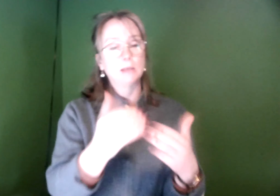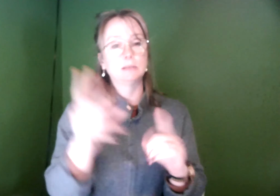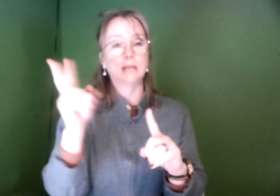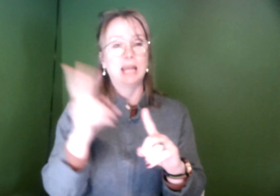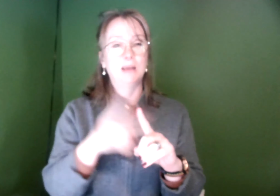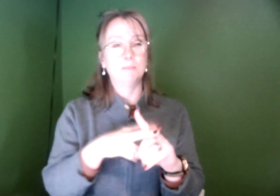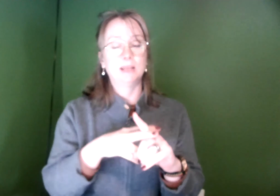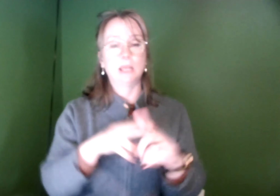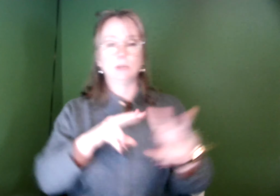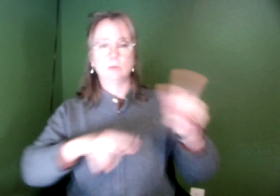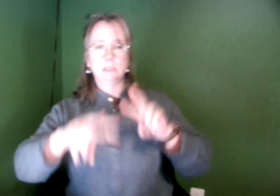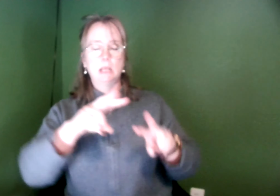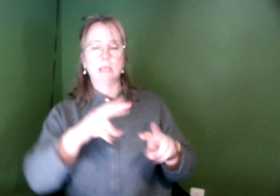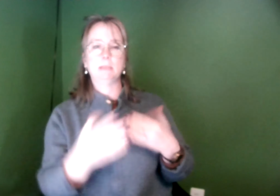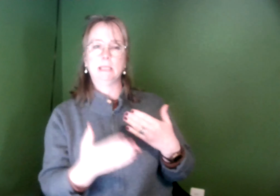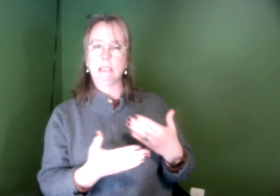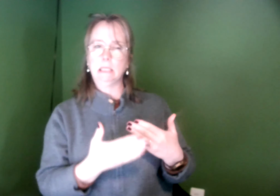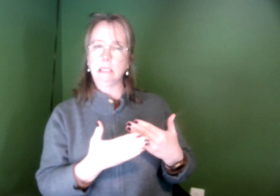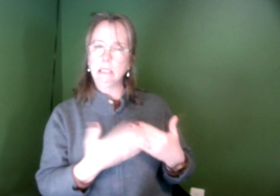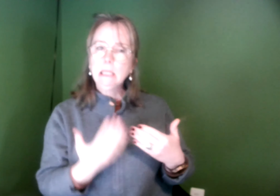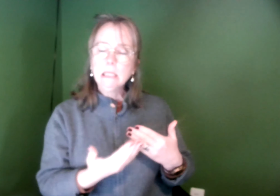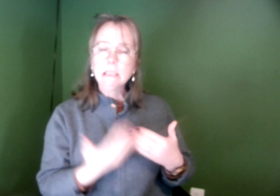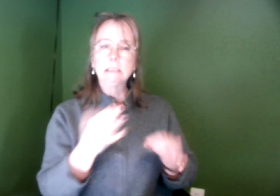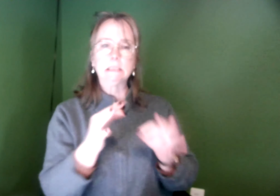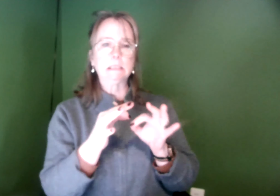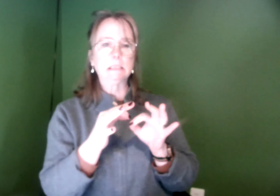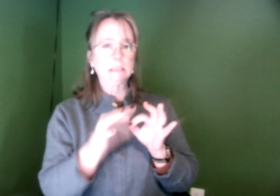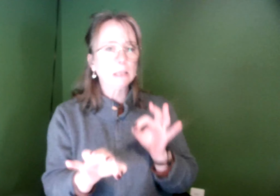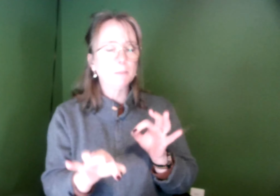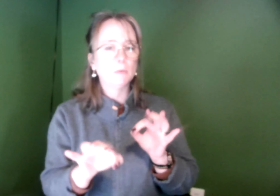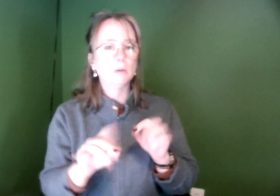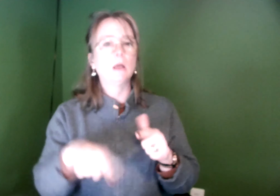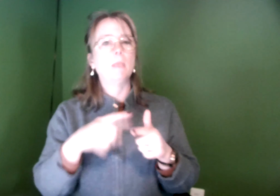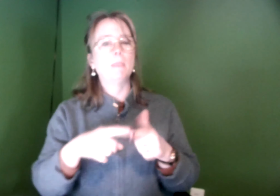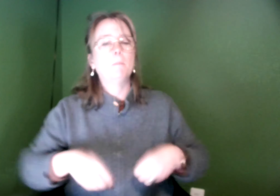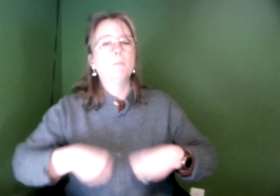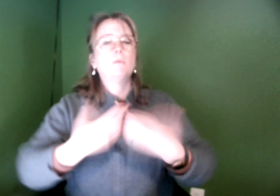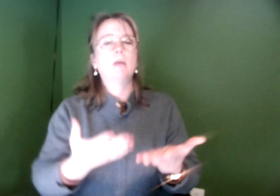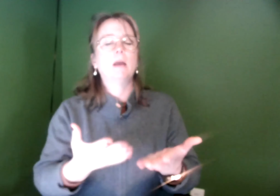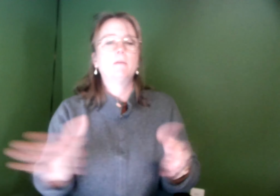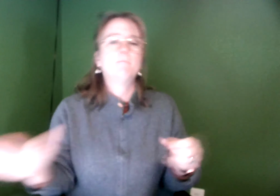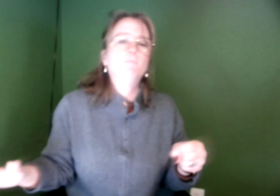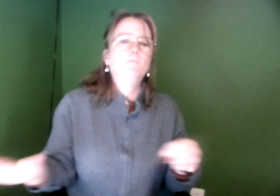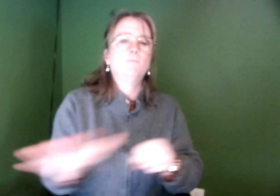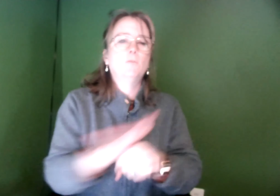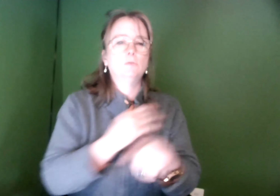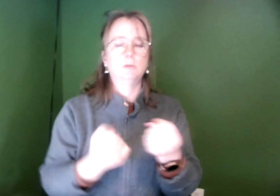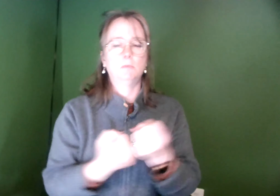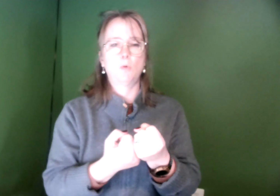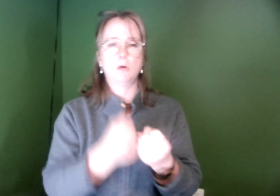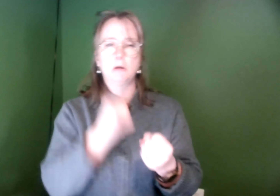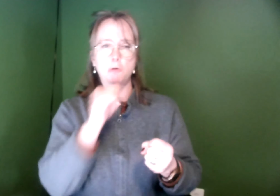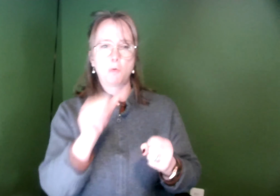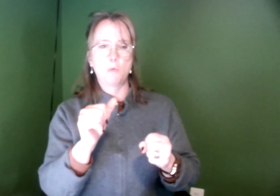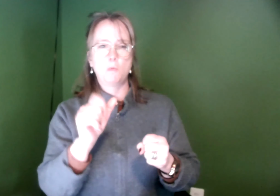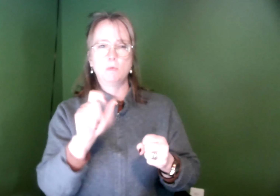do to really provide the full support with no questions, because that's where we